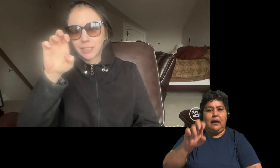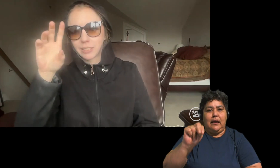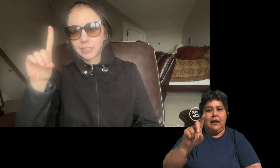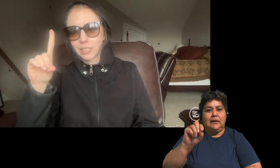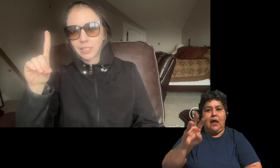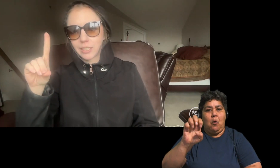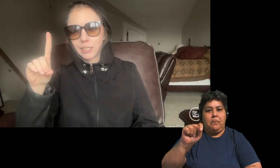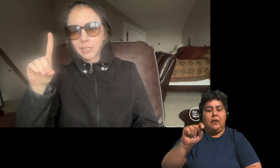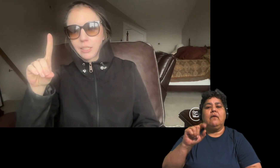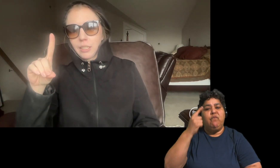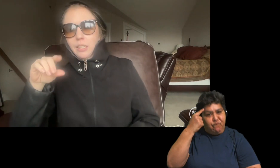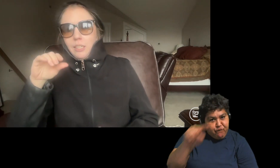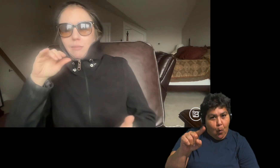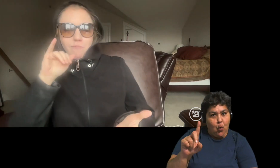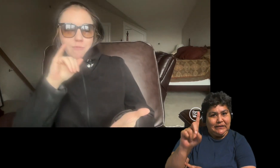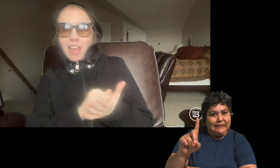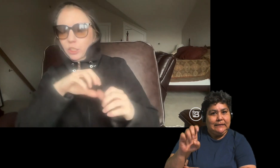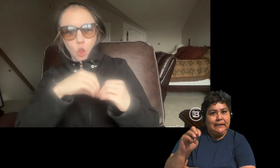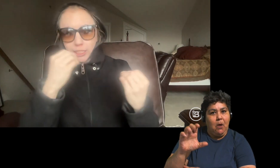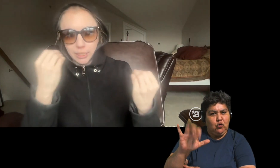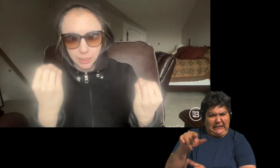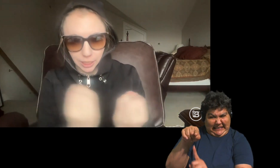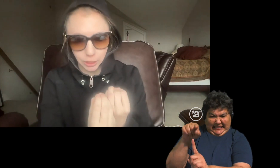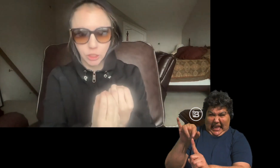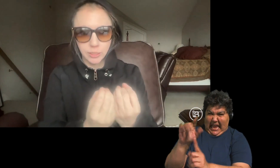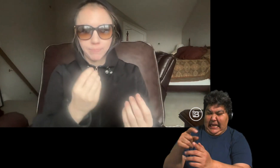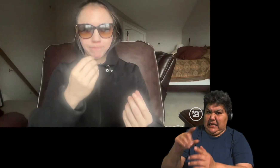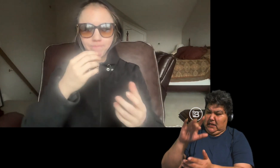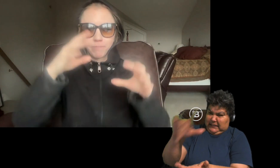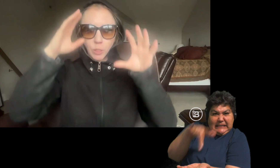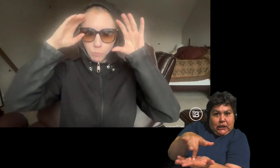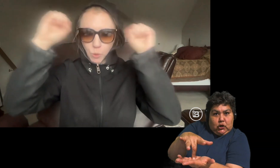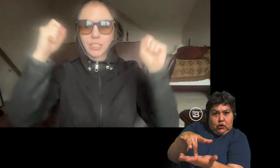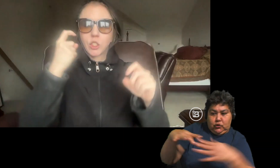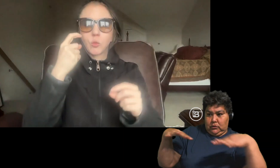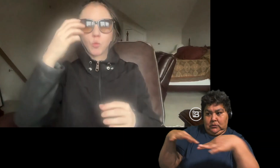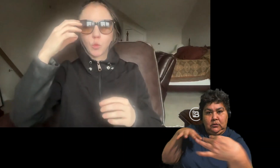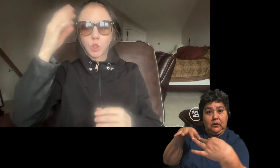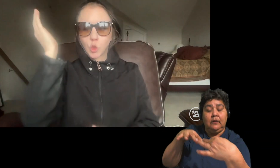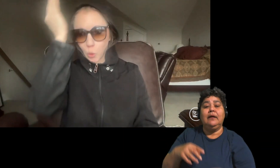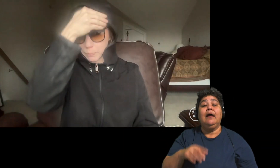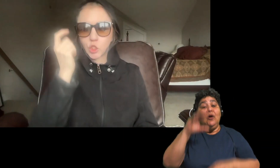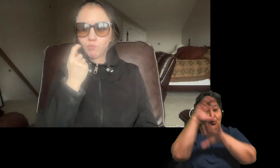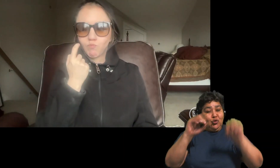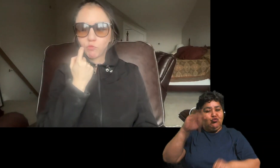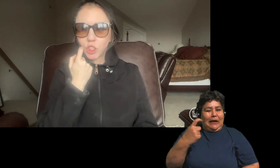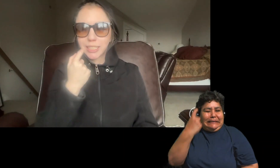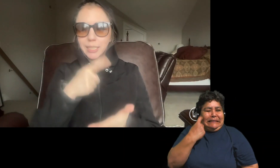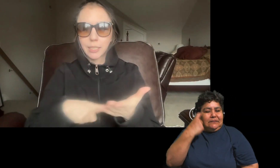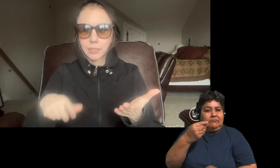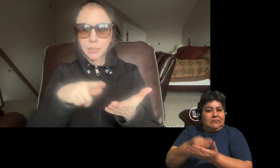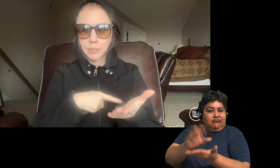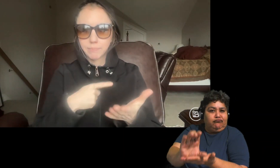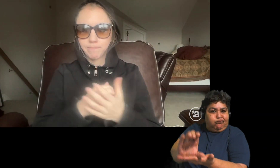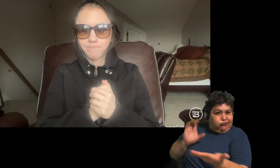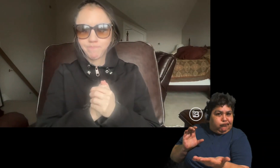National Endowment for Democracy, right? And that's really at the center. And it's an organization that President Trump